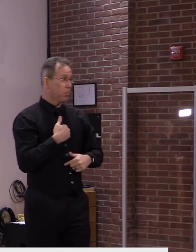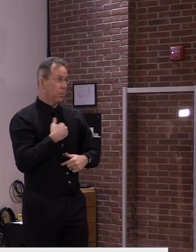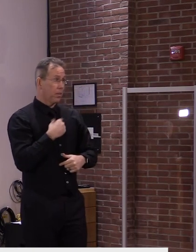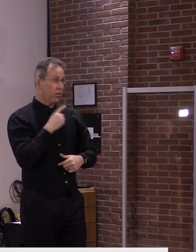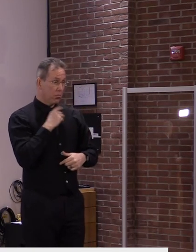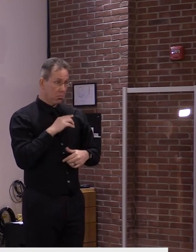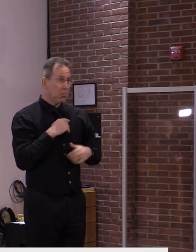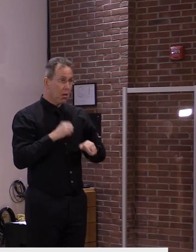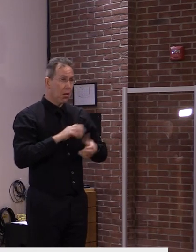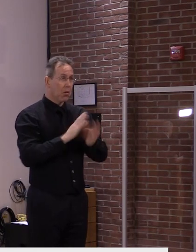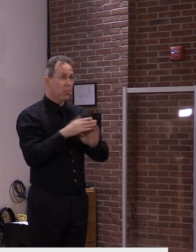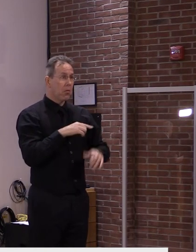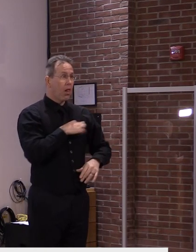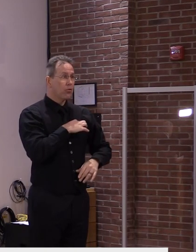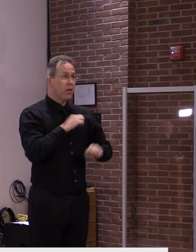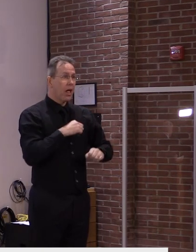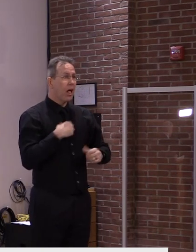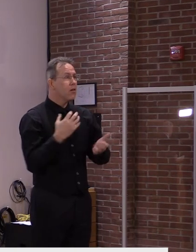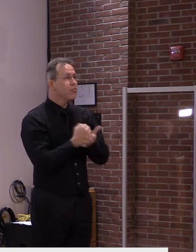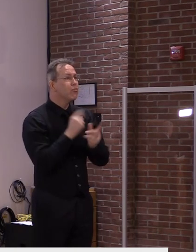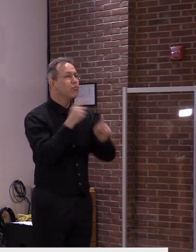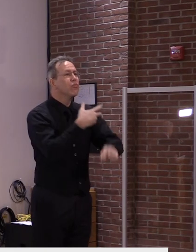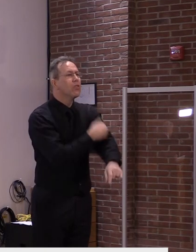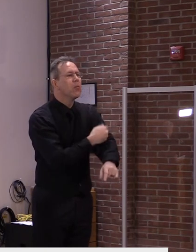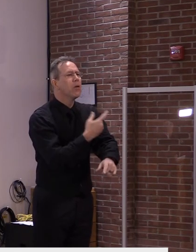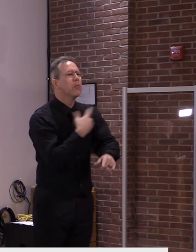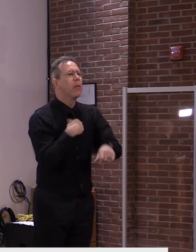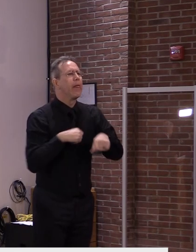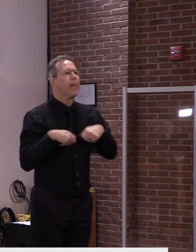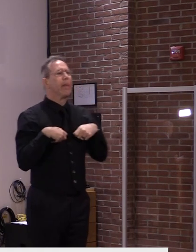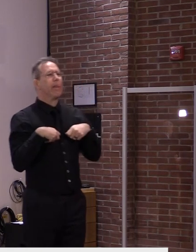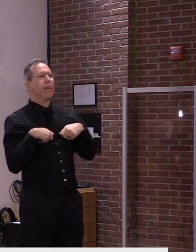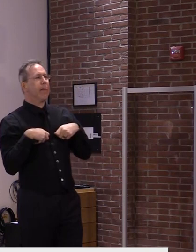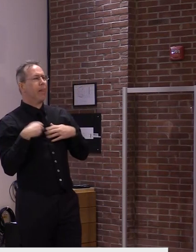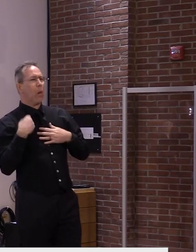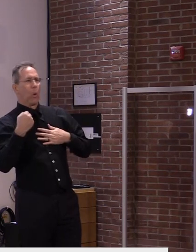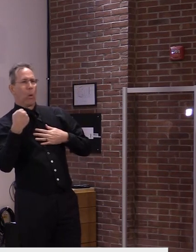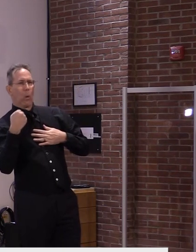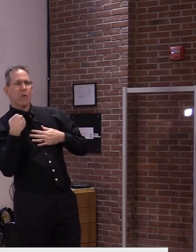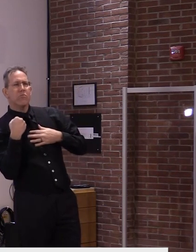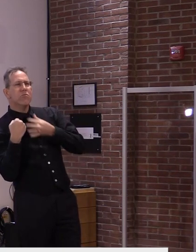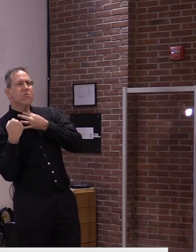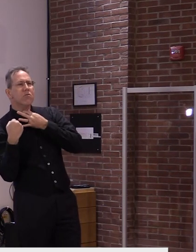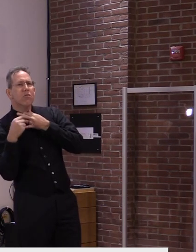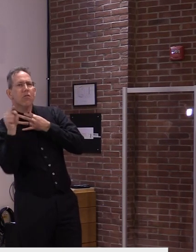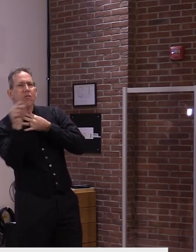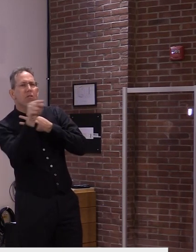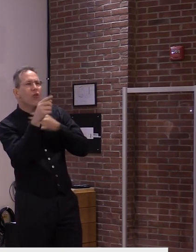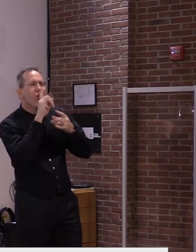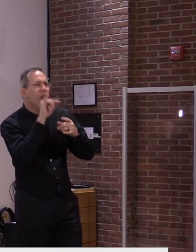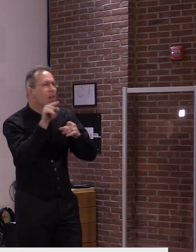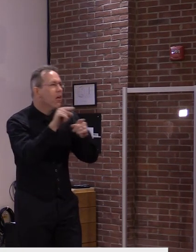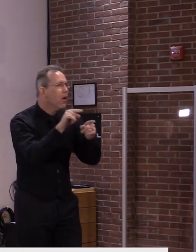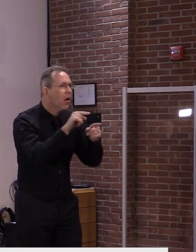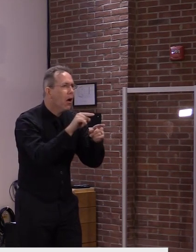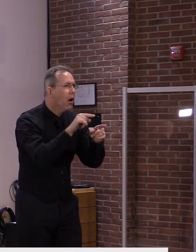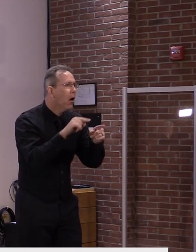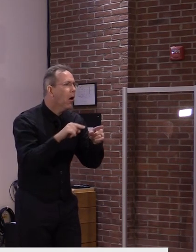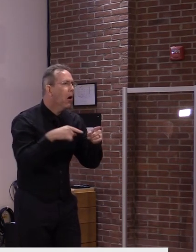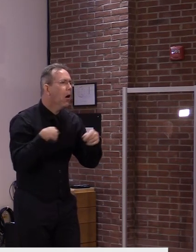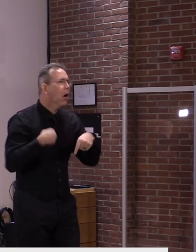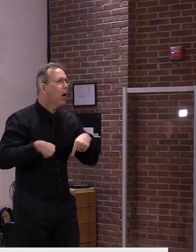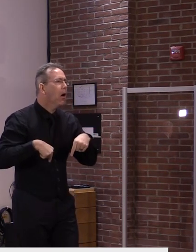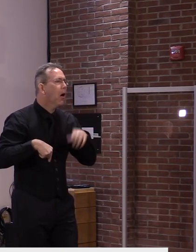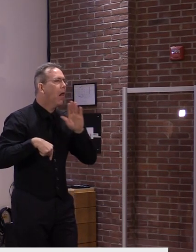got 33,000 people signed up. I think by the end of it, we'll probably, you know, be in the high 30s, and